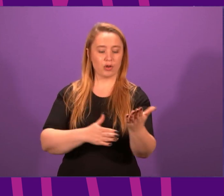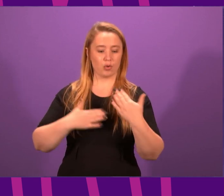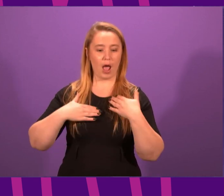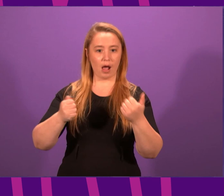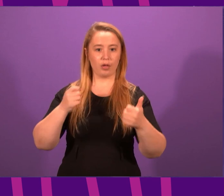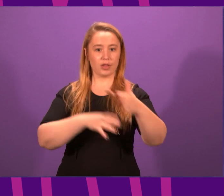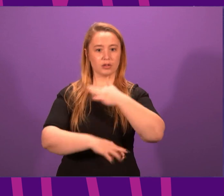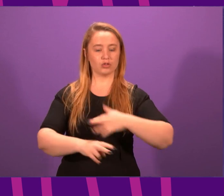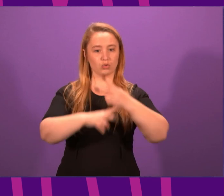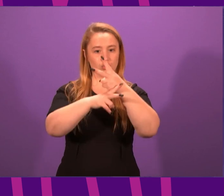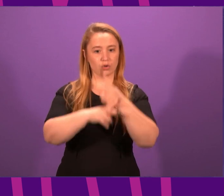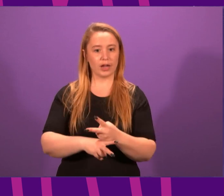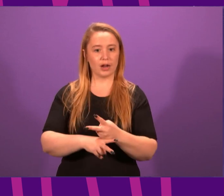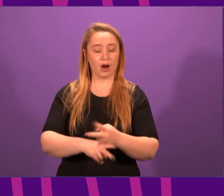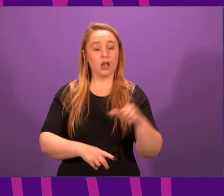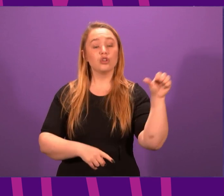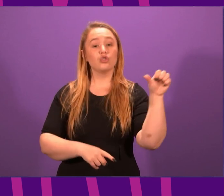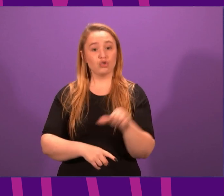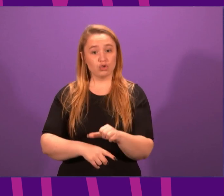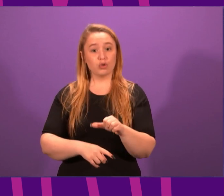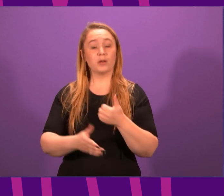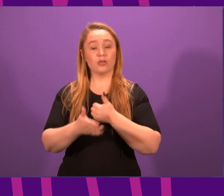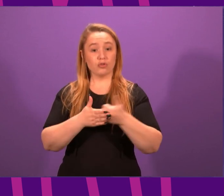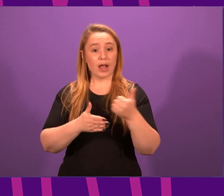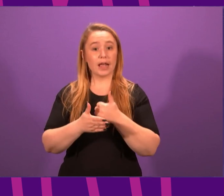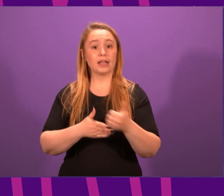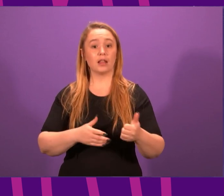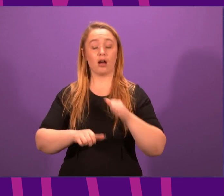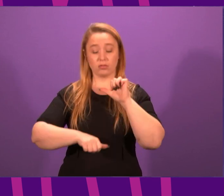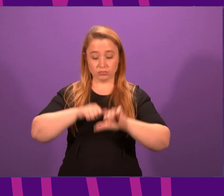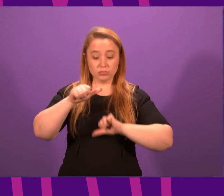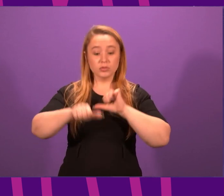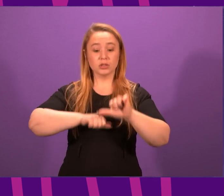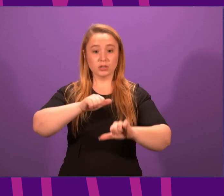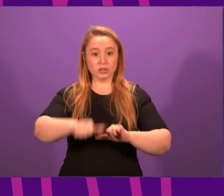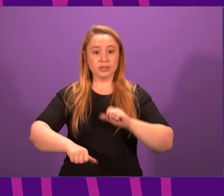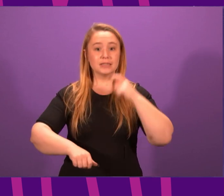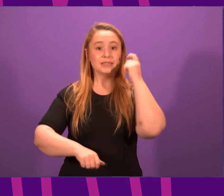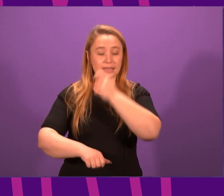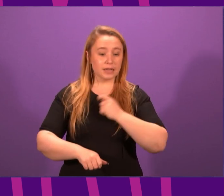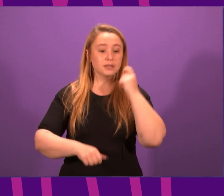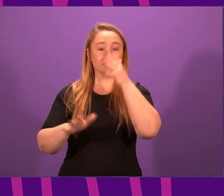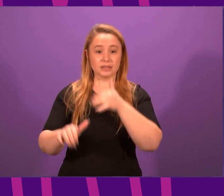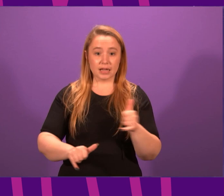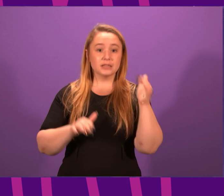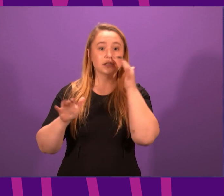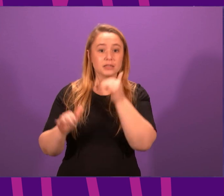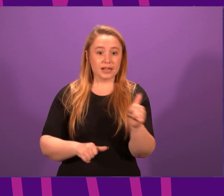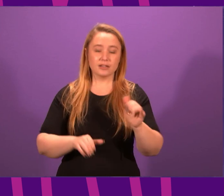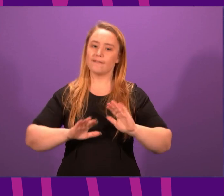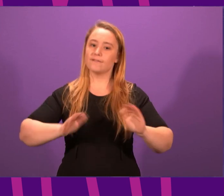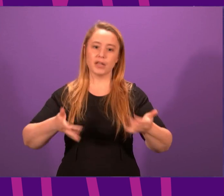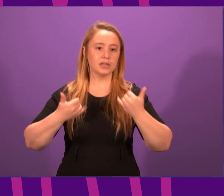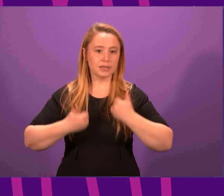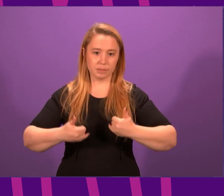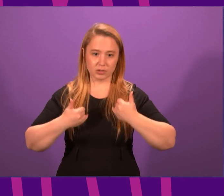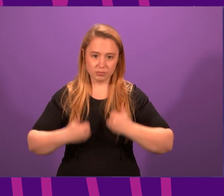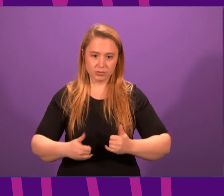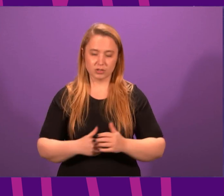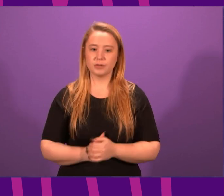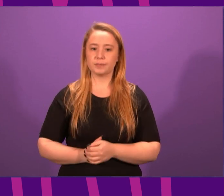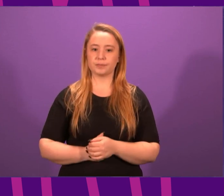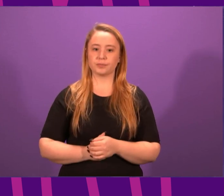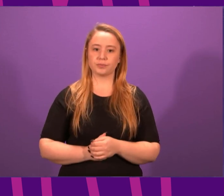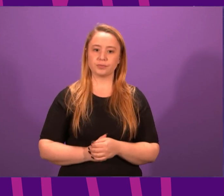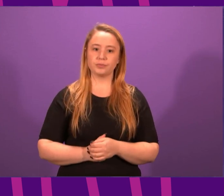and social care, we should be seeing regular, routine, asymptomatic testing. As we've heard from a number of members, this is